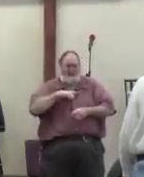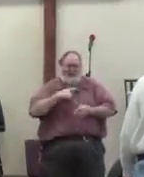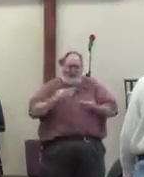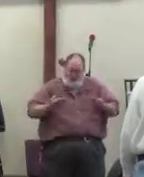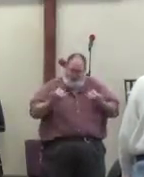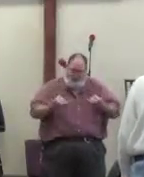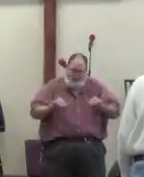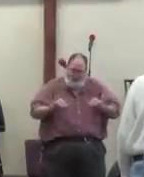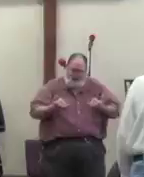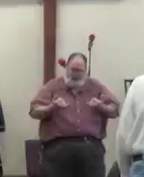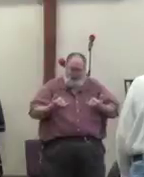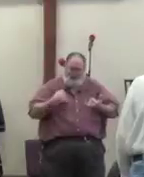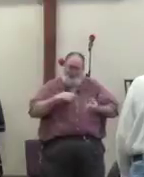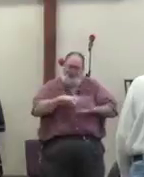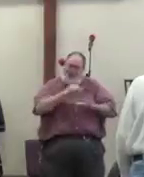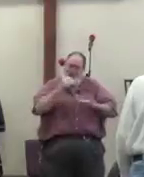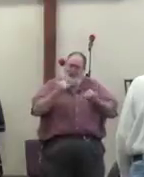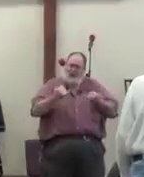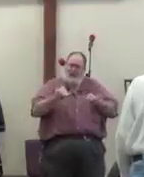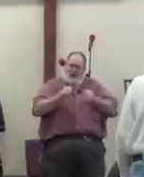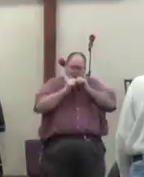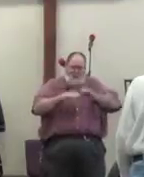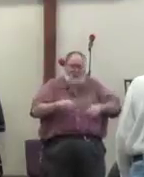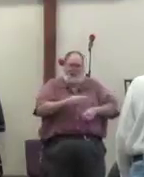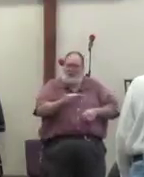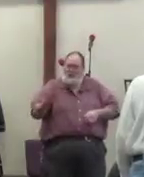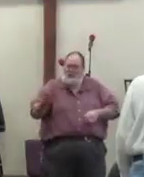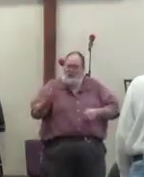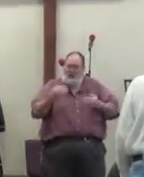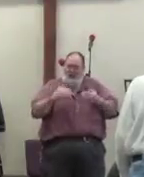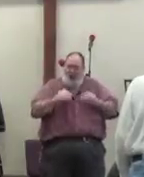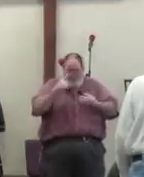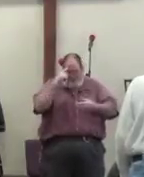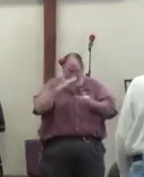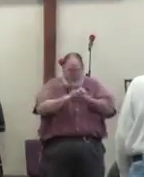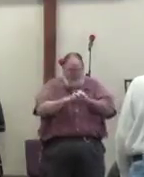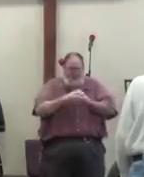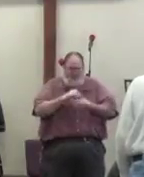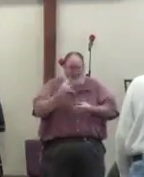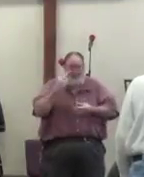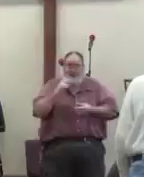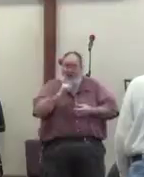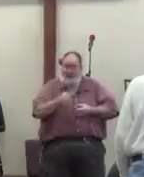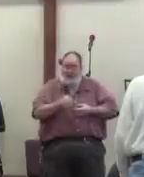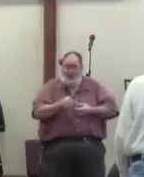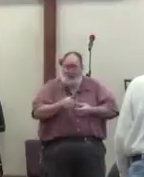And we're going to learn today, blessed are those that have believed and not seen.